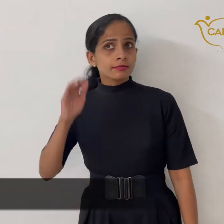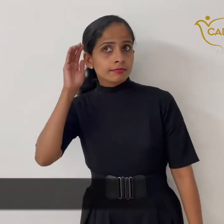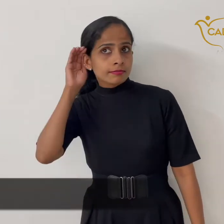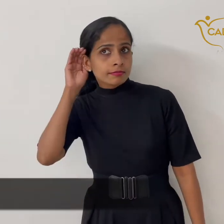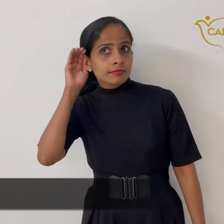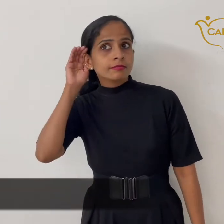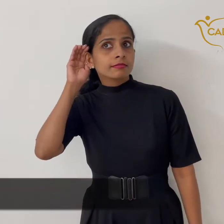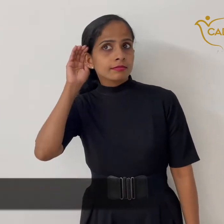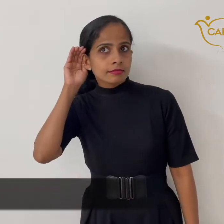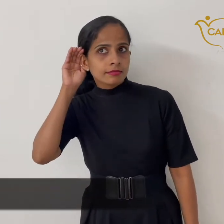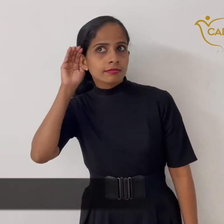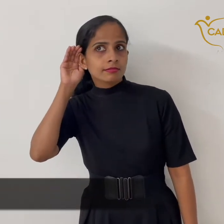hear